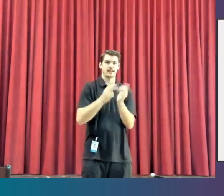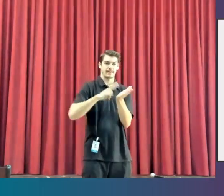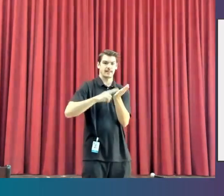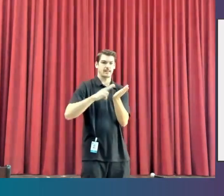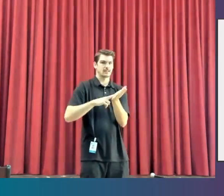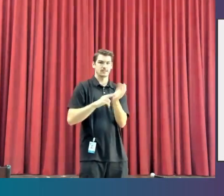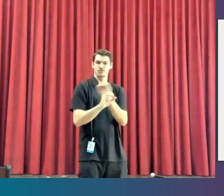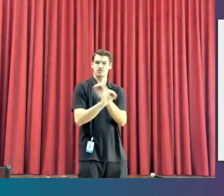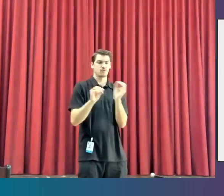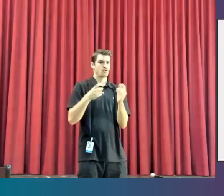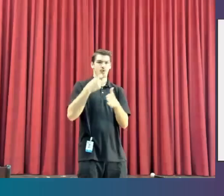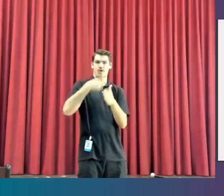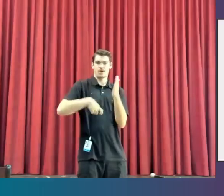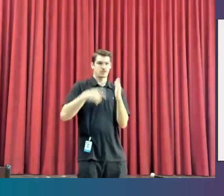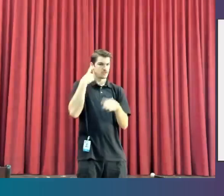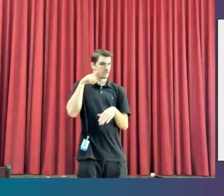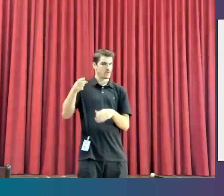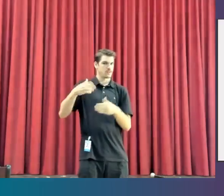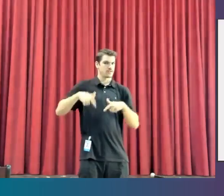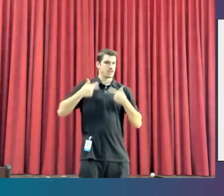tenant.